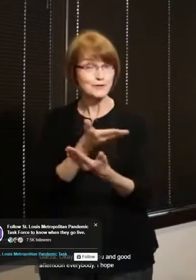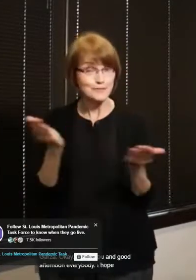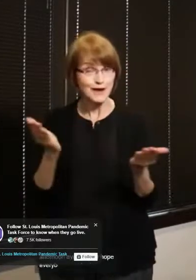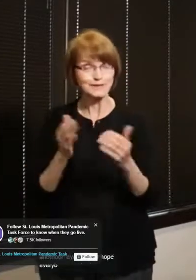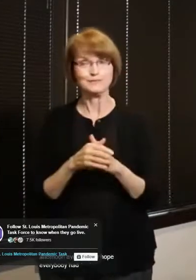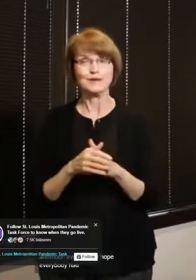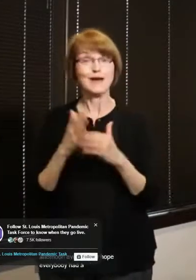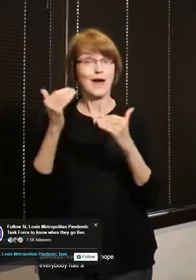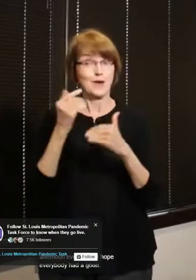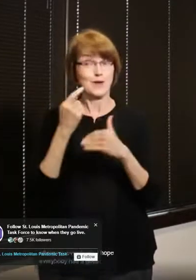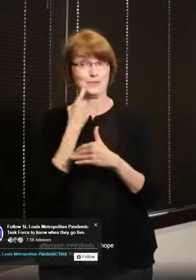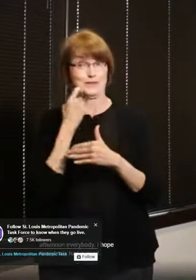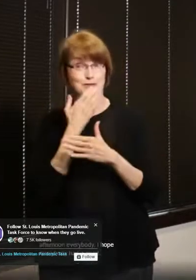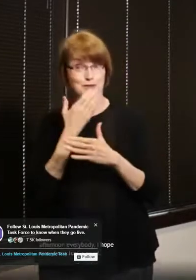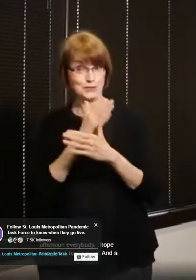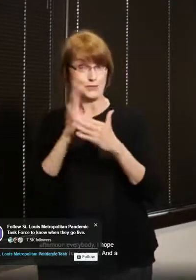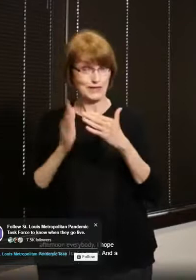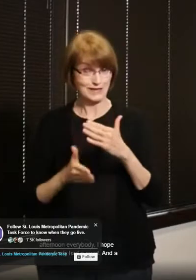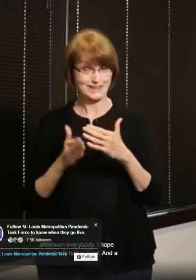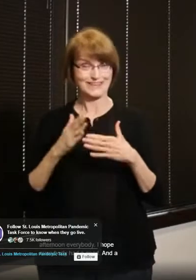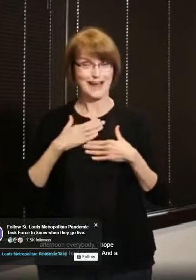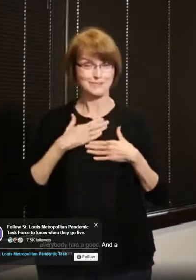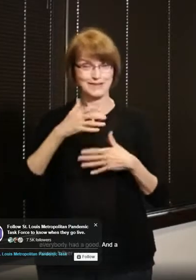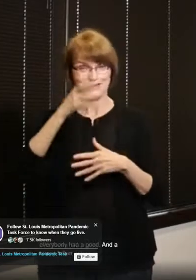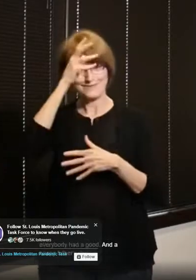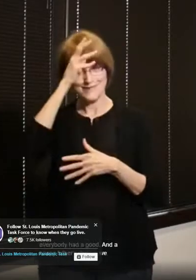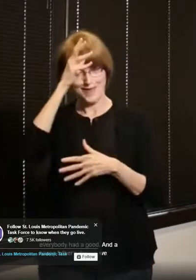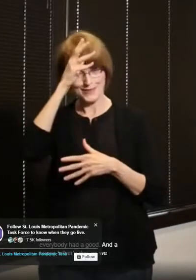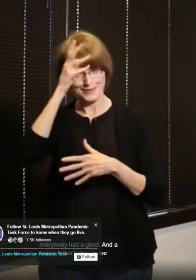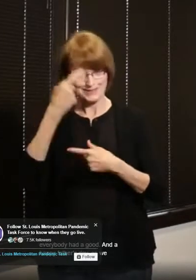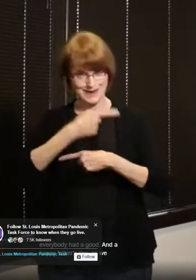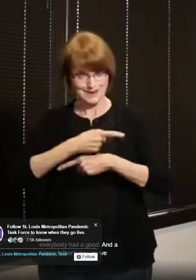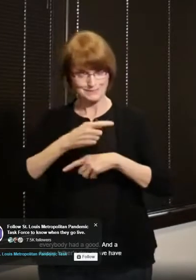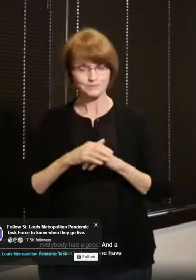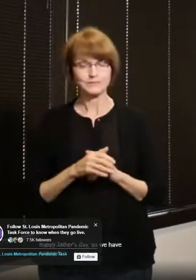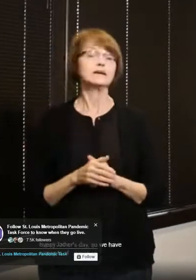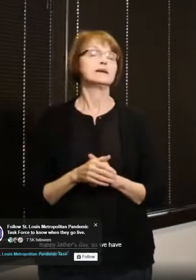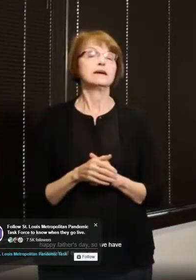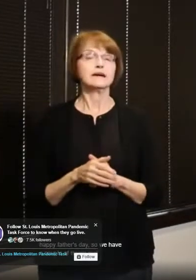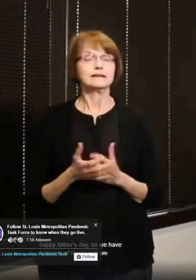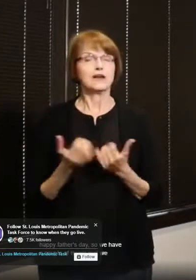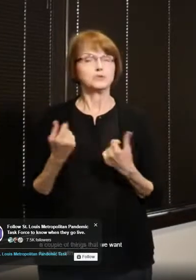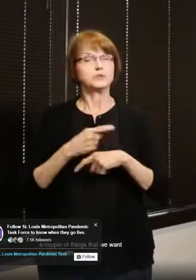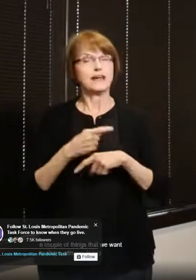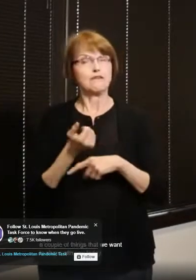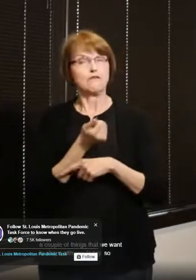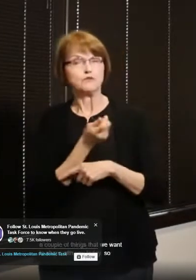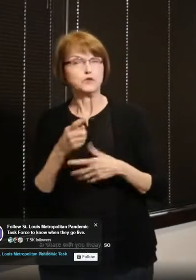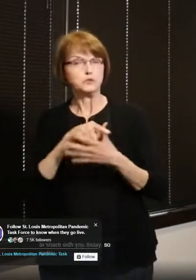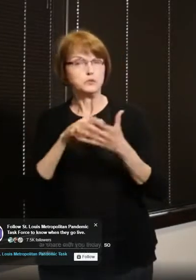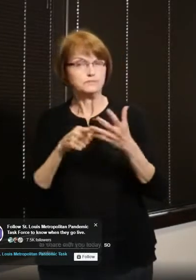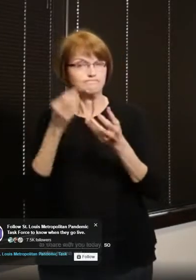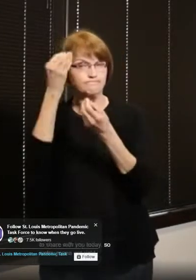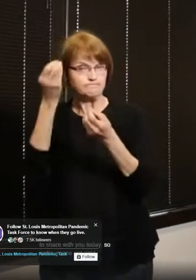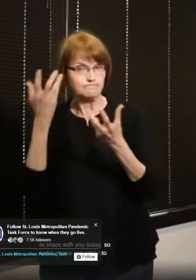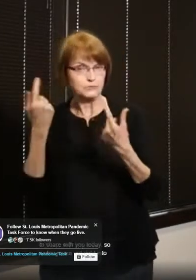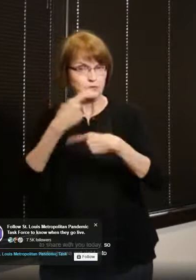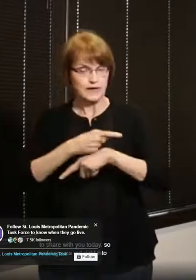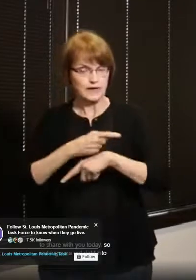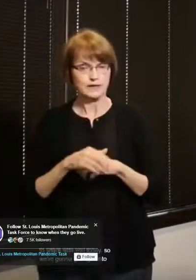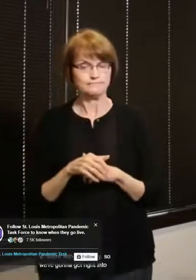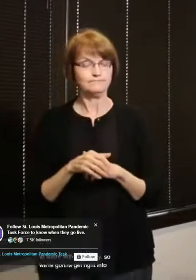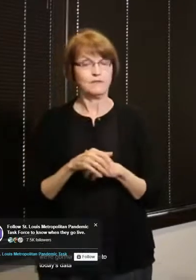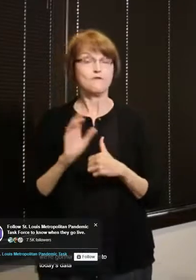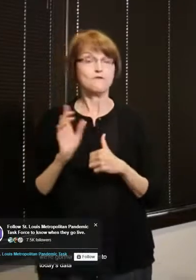hope everybody had a good weekend and a happy Father's Day. So we have a couple of things that we wanted to share with you today, so we're going to get right into today's